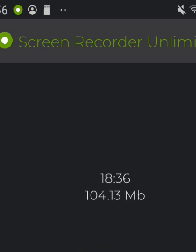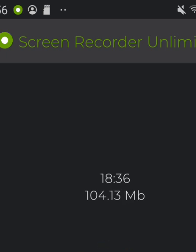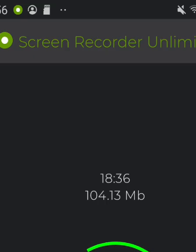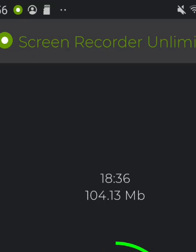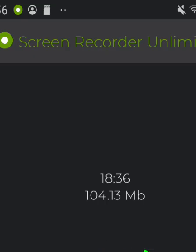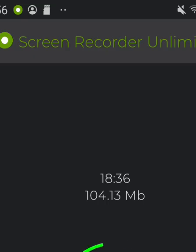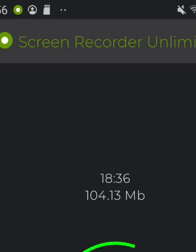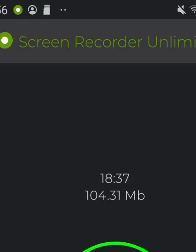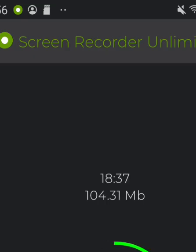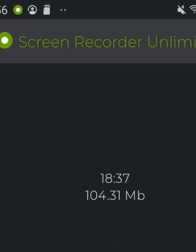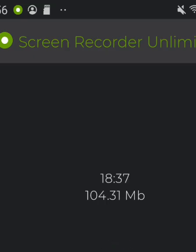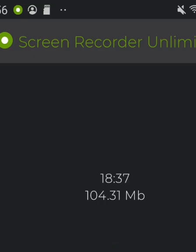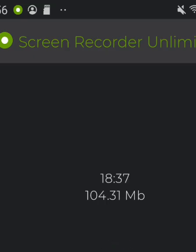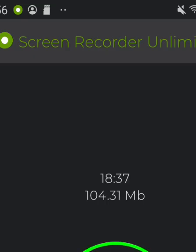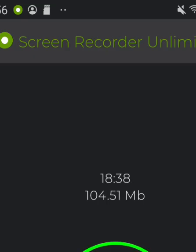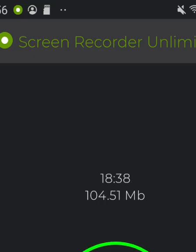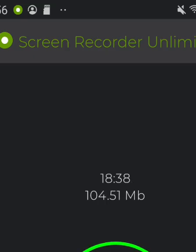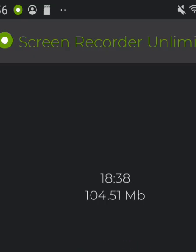that is